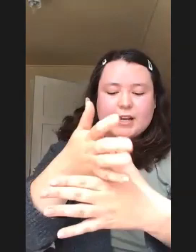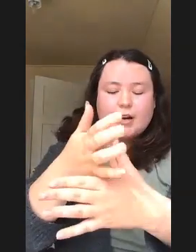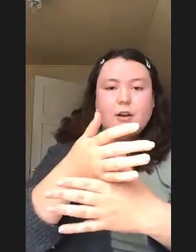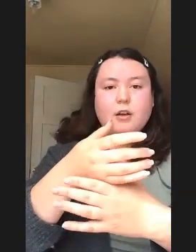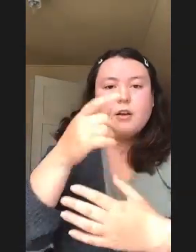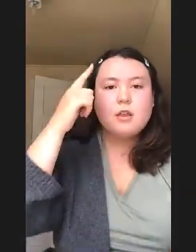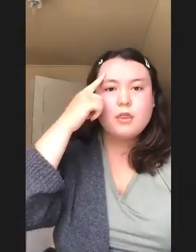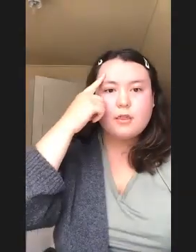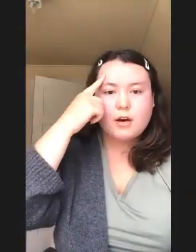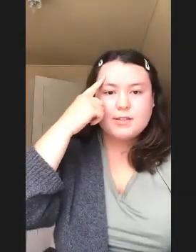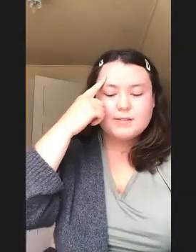shared thoughts,